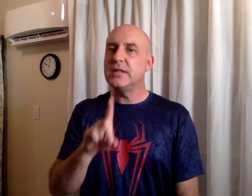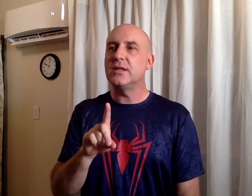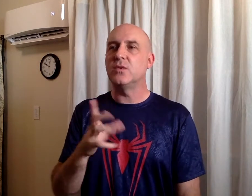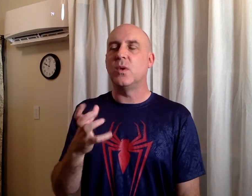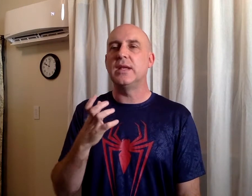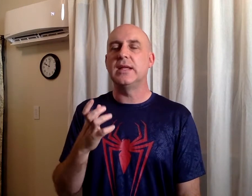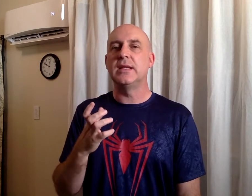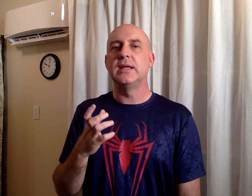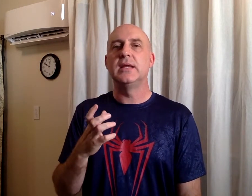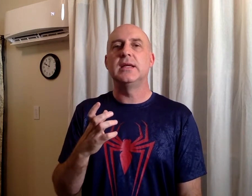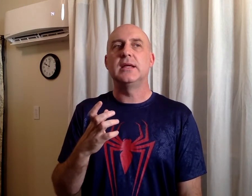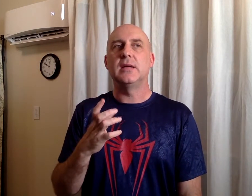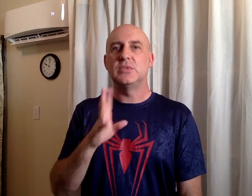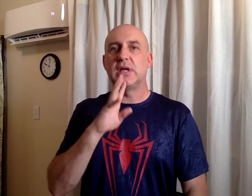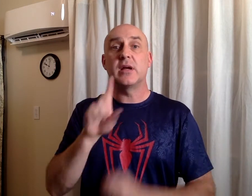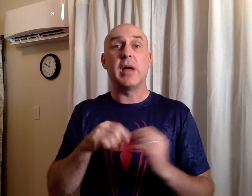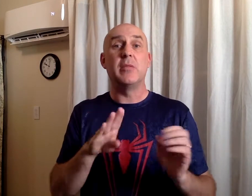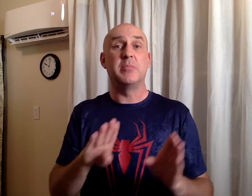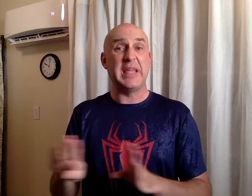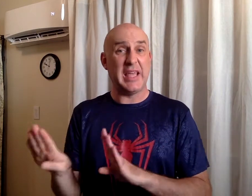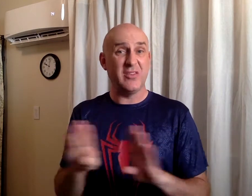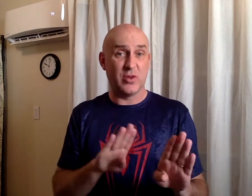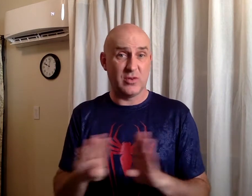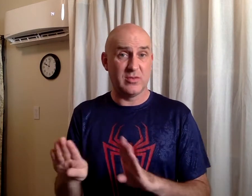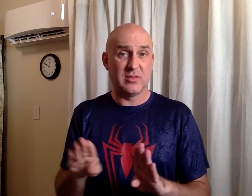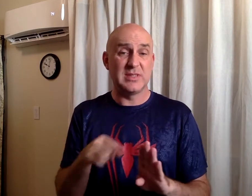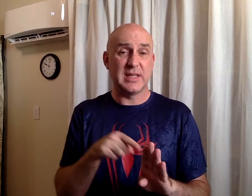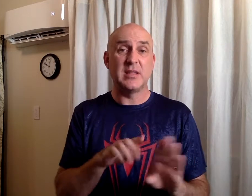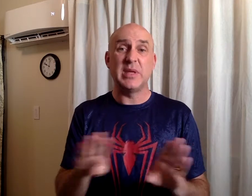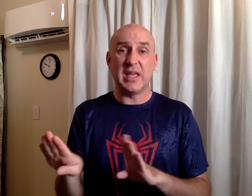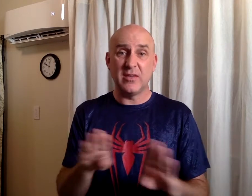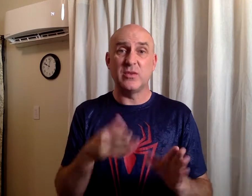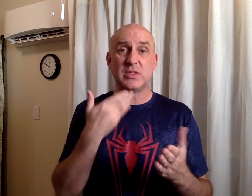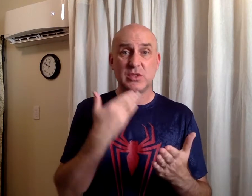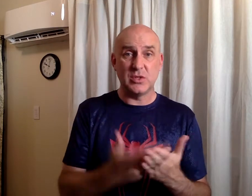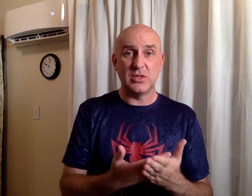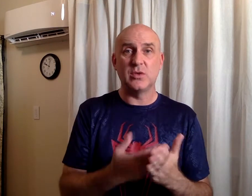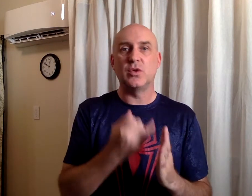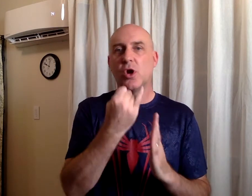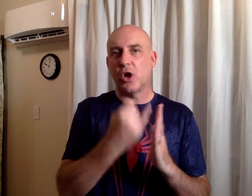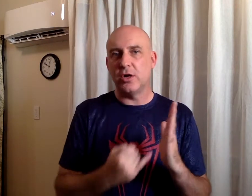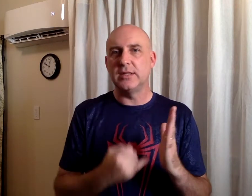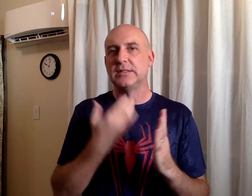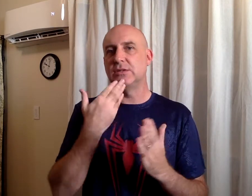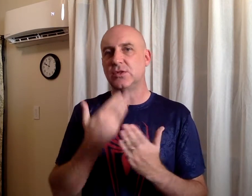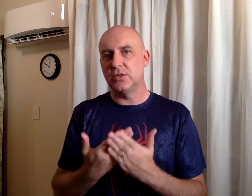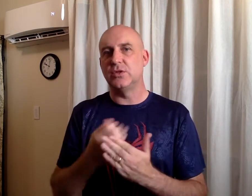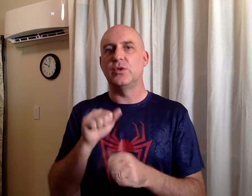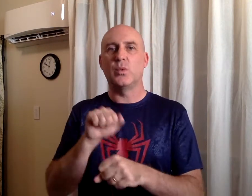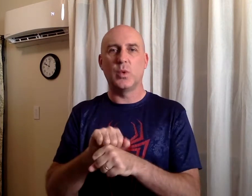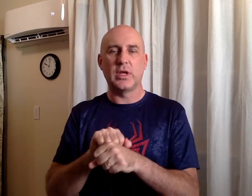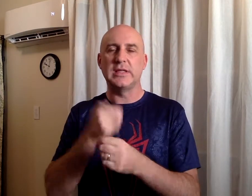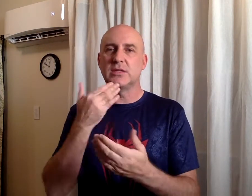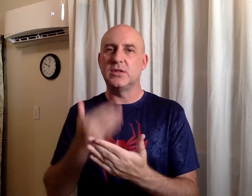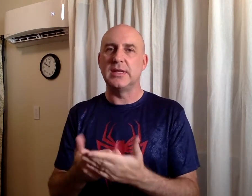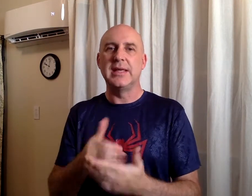you're wanting to talk about behavior. You say the behavior is good, or your art is good, or your work is good,